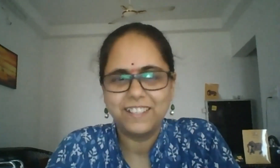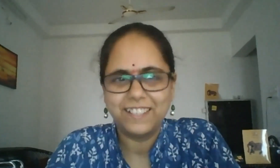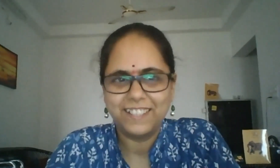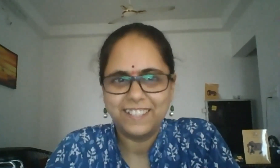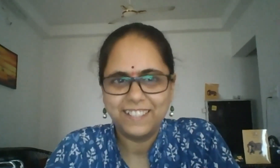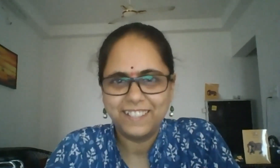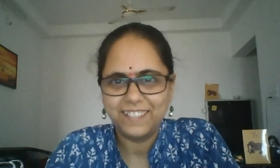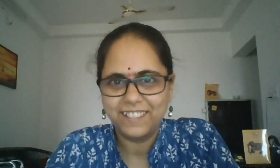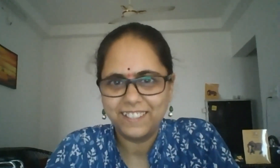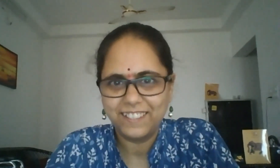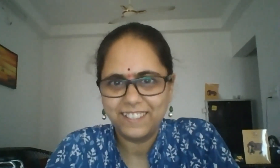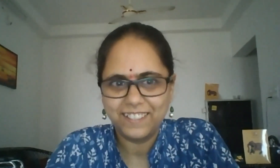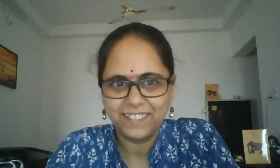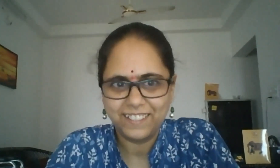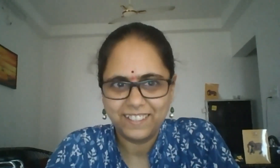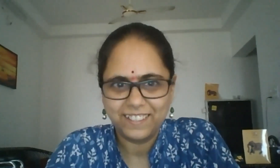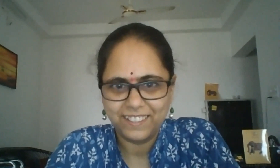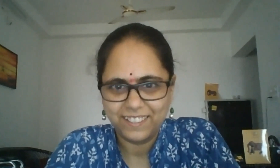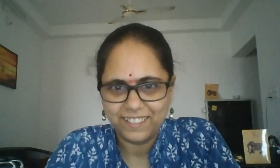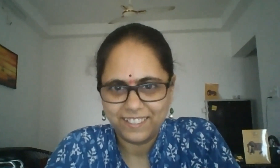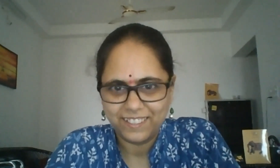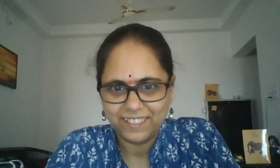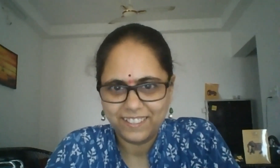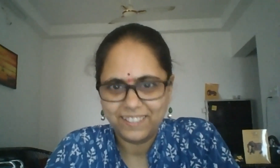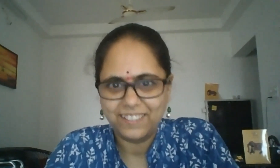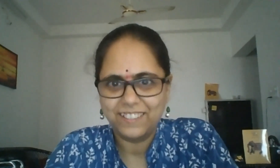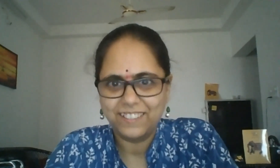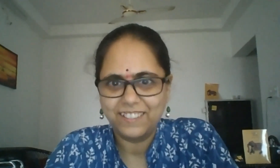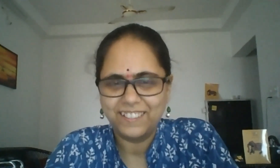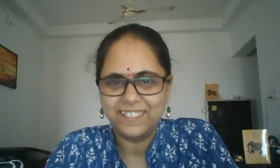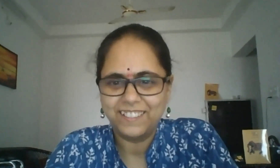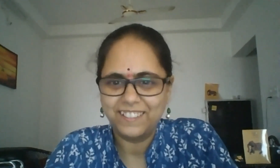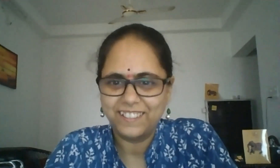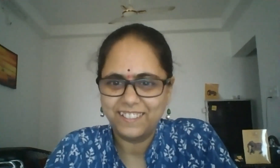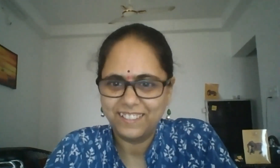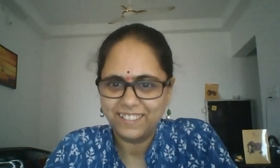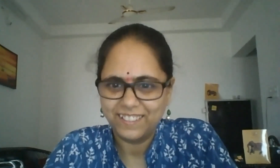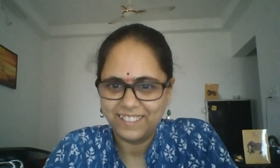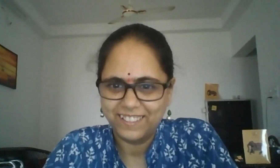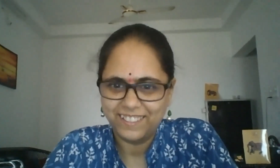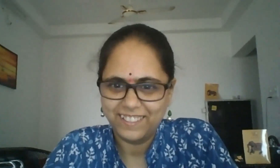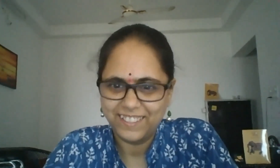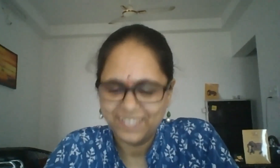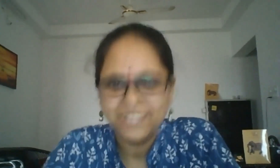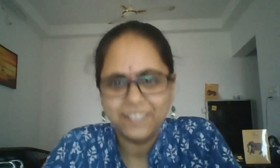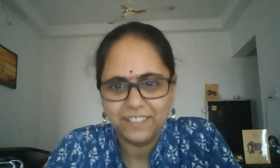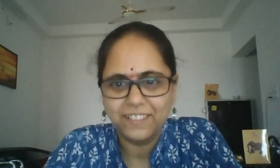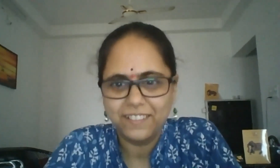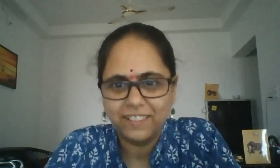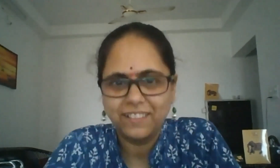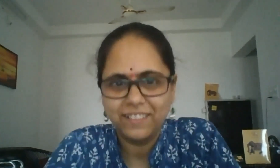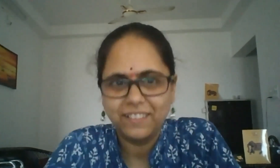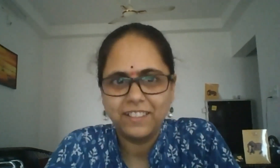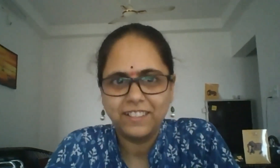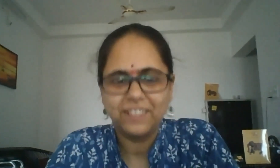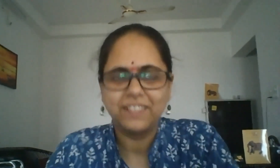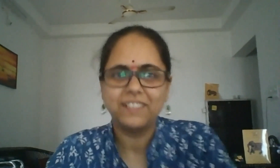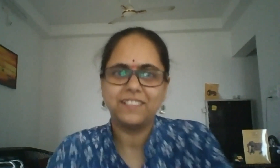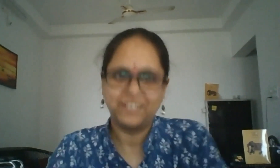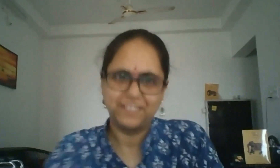totally a change of our like last 3-4 days. We were doing all like something related to their education, to their